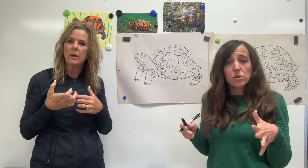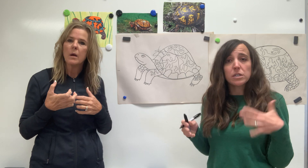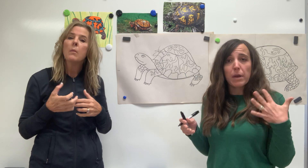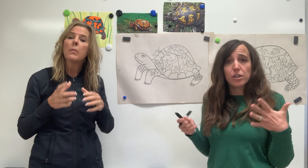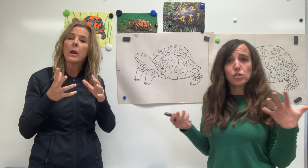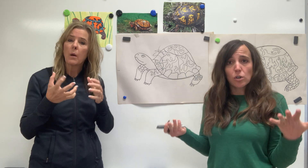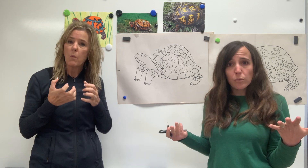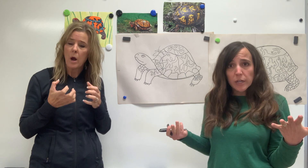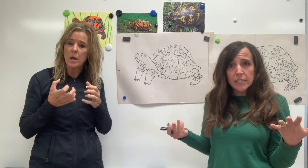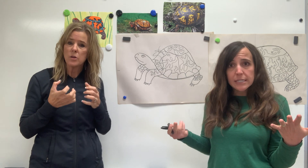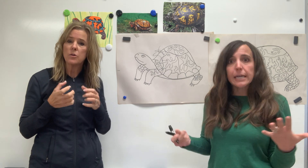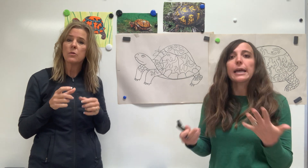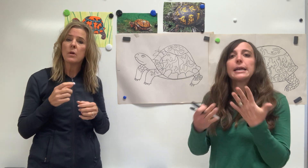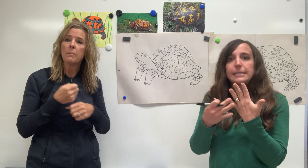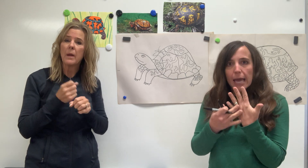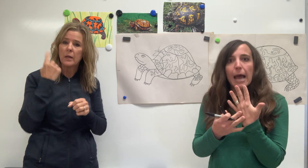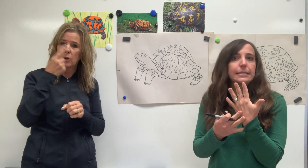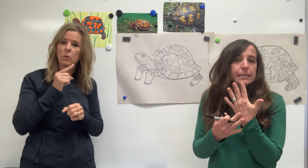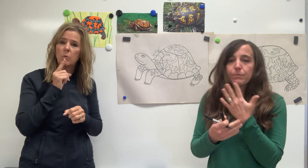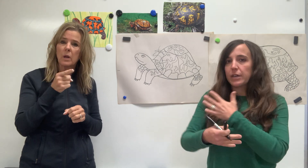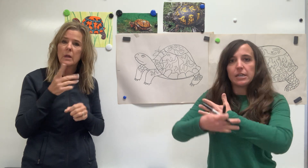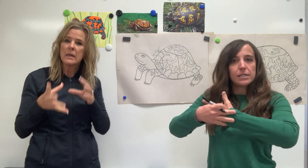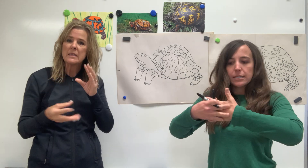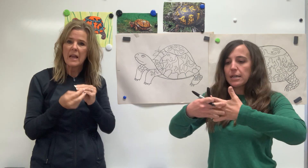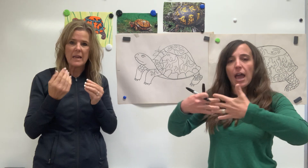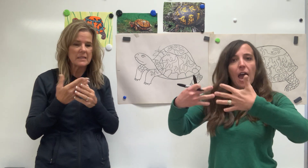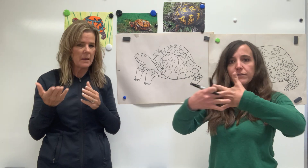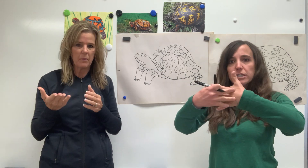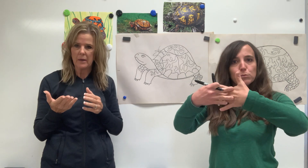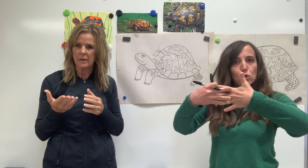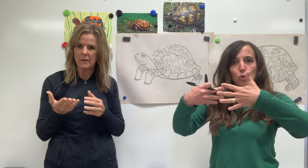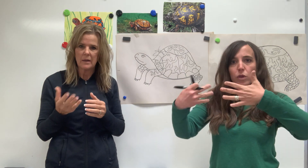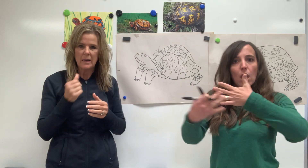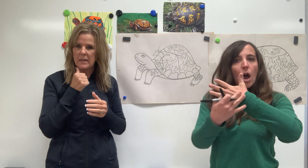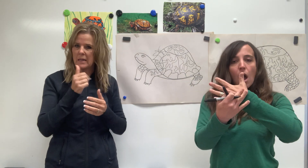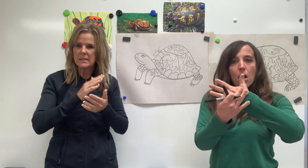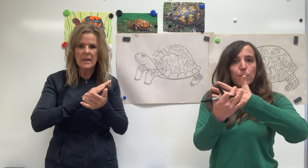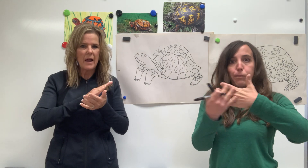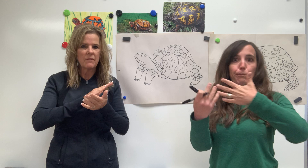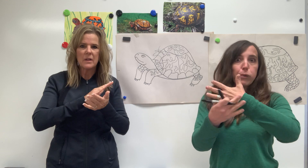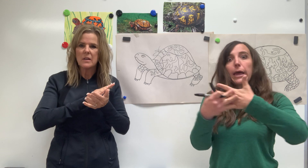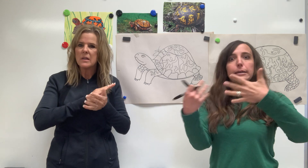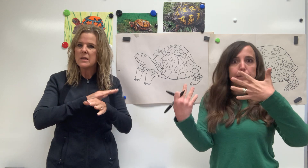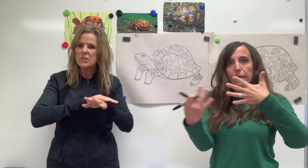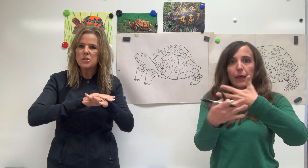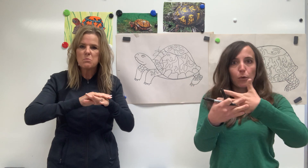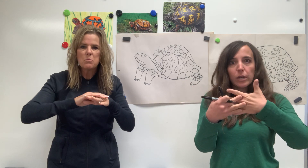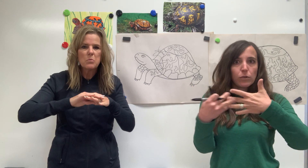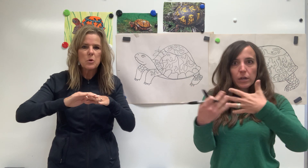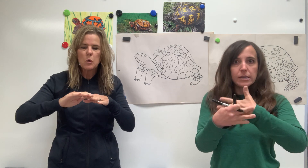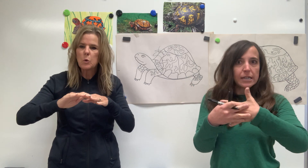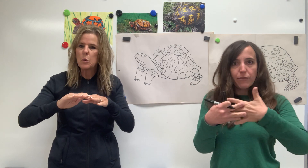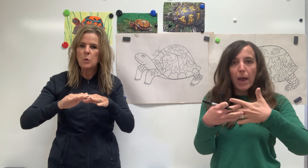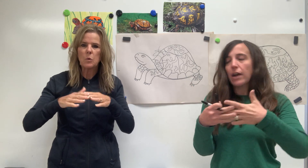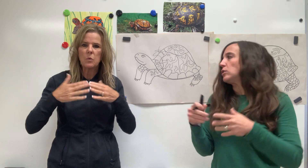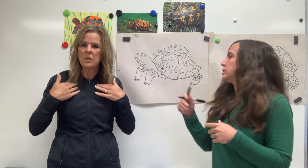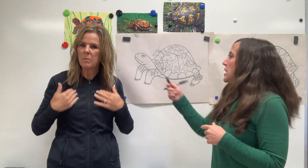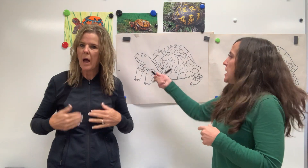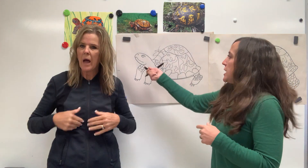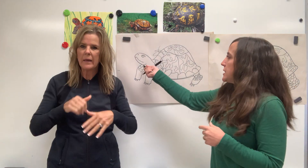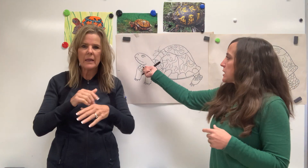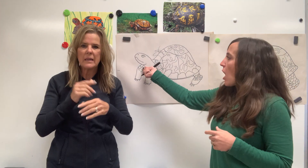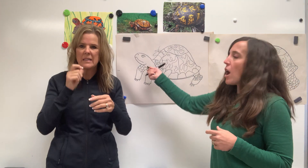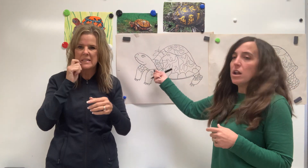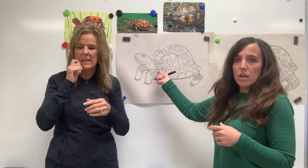do, though, to make your turtle realistic is add something. He doesn't have smooth, blank skin like we do that doesn't have